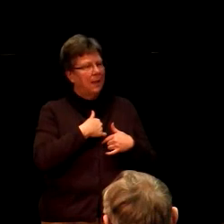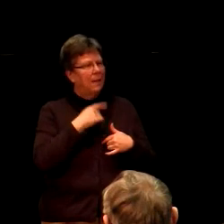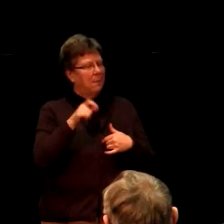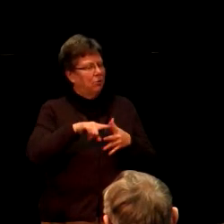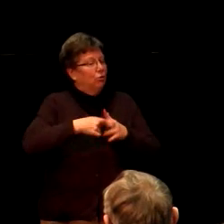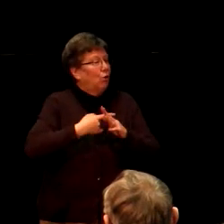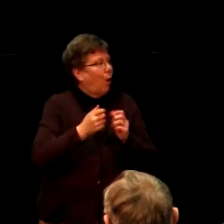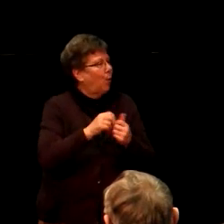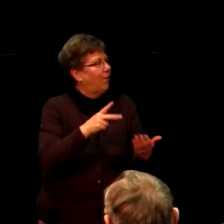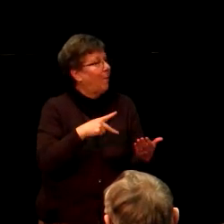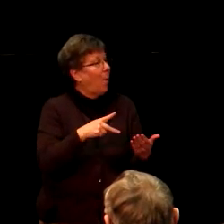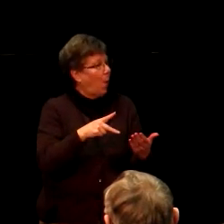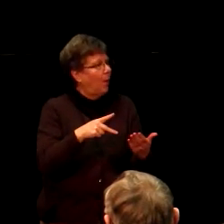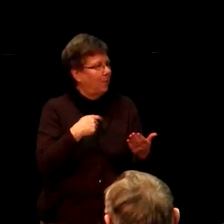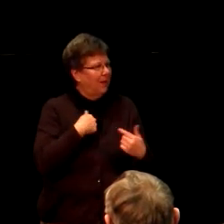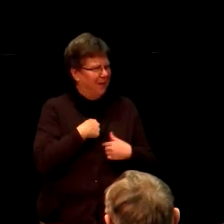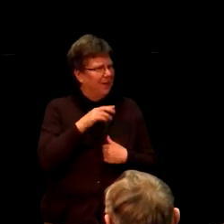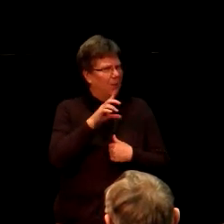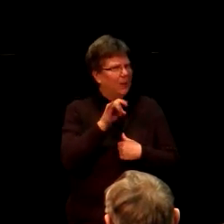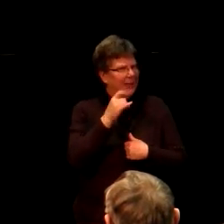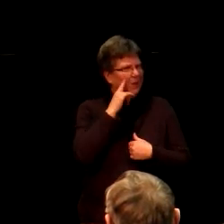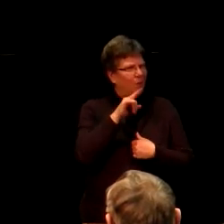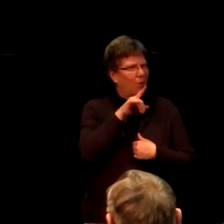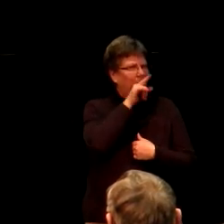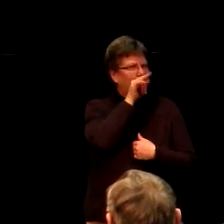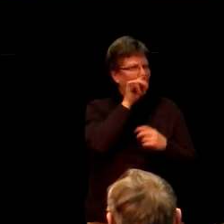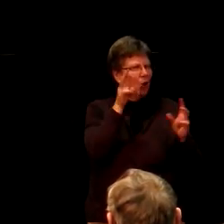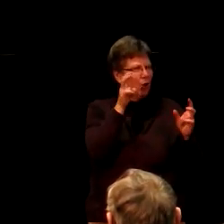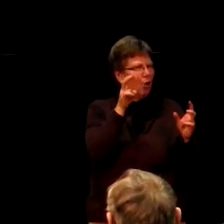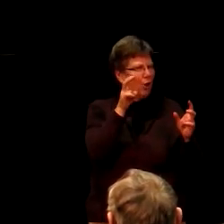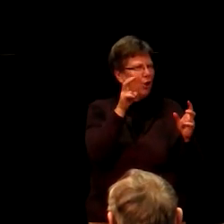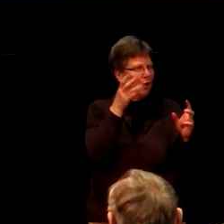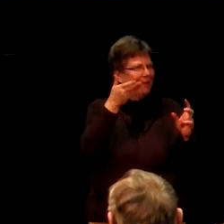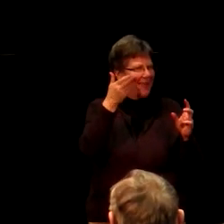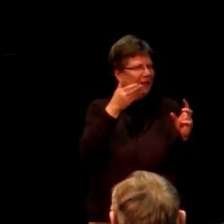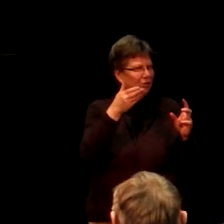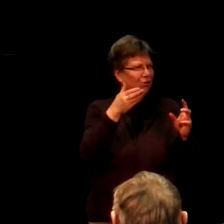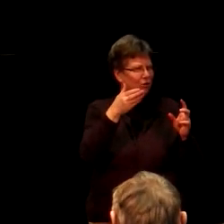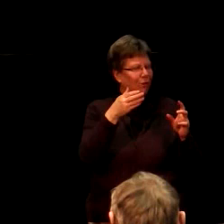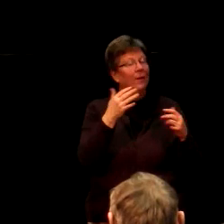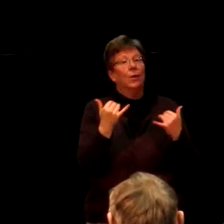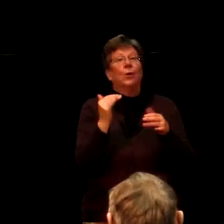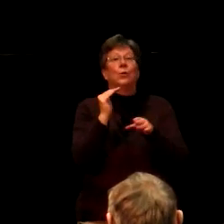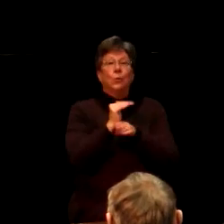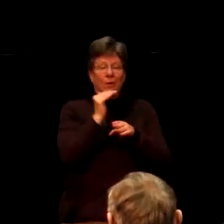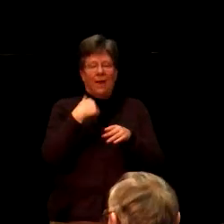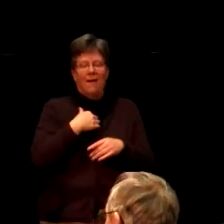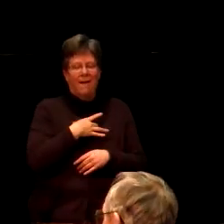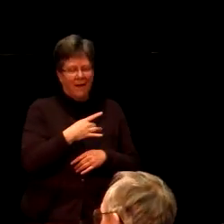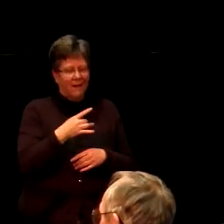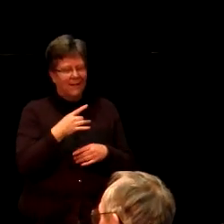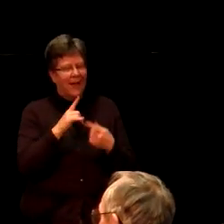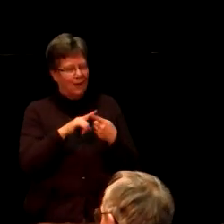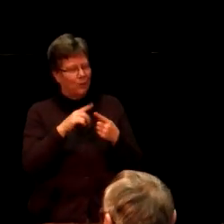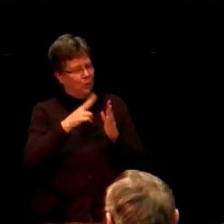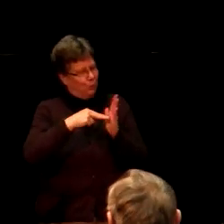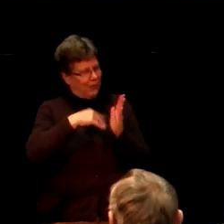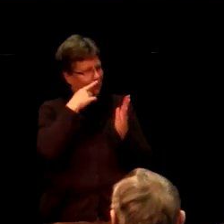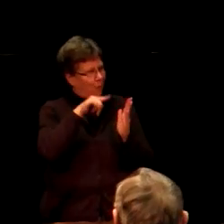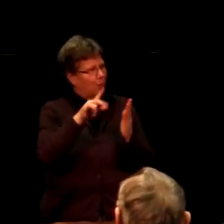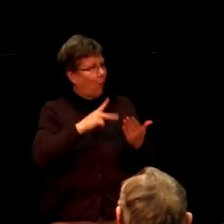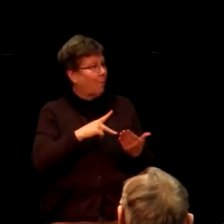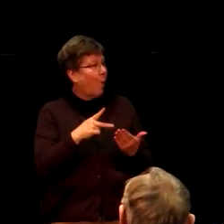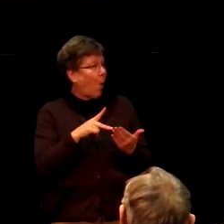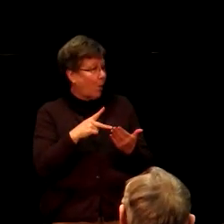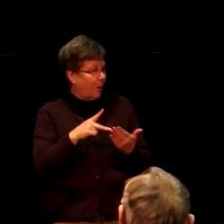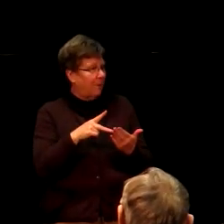a poem. We did this for the Bird series, and it seemed to work very well for us. So tonight, I'd like to read for you a